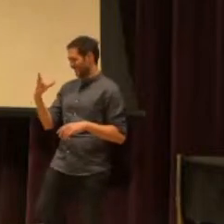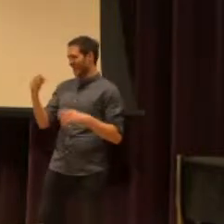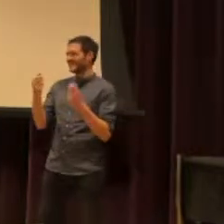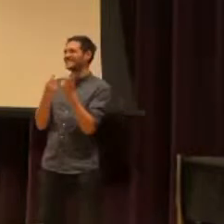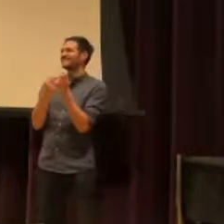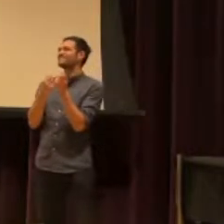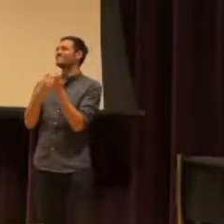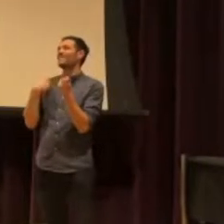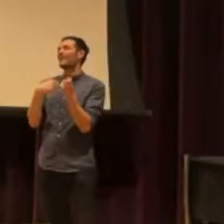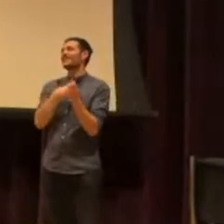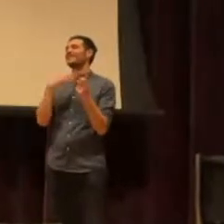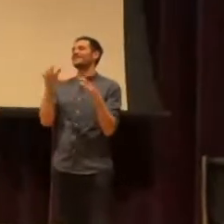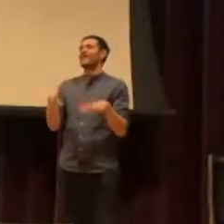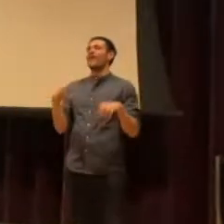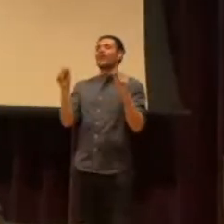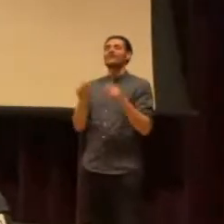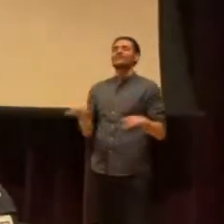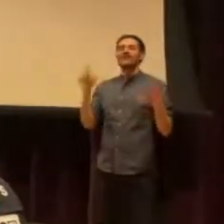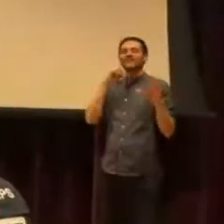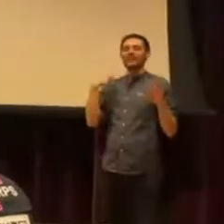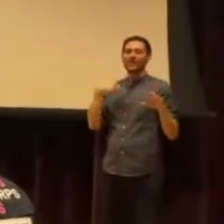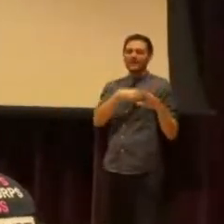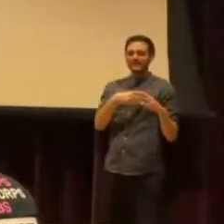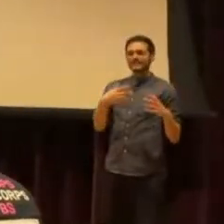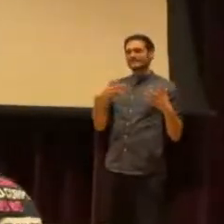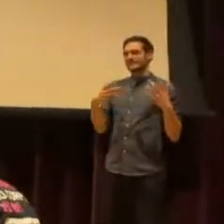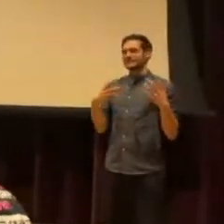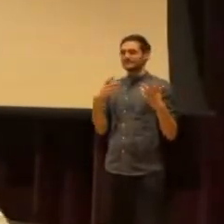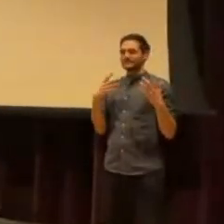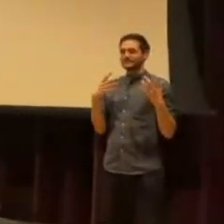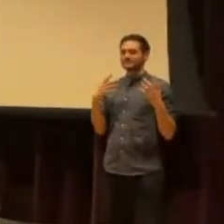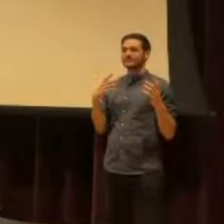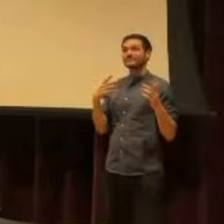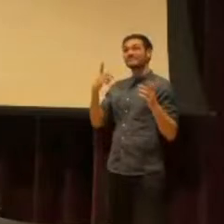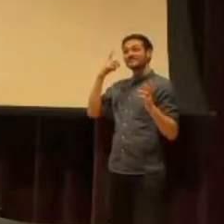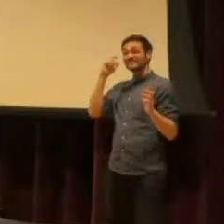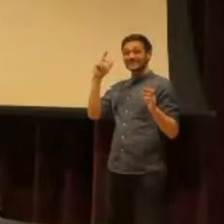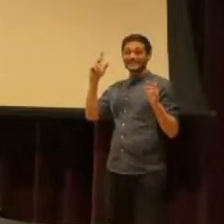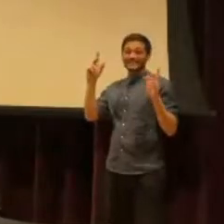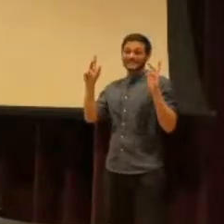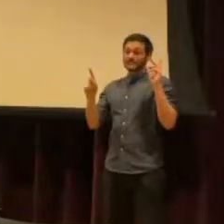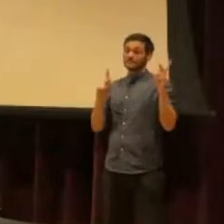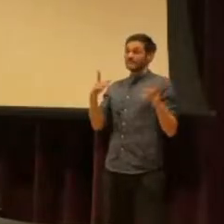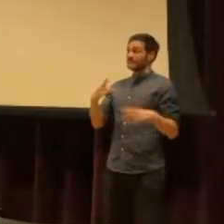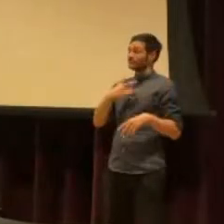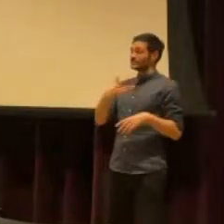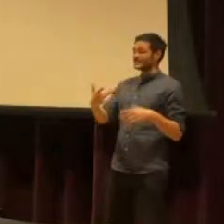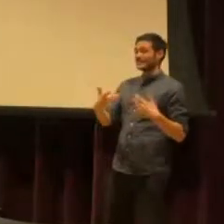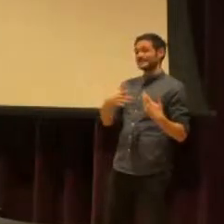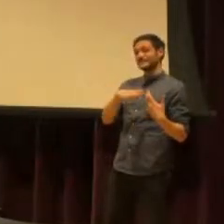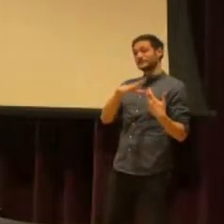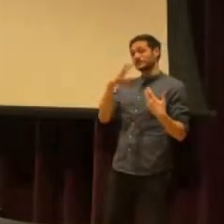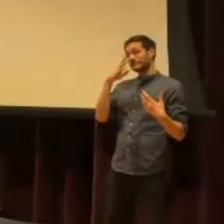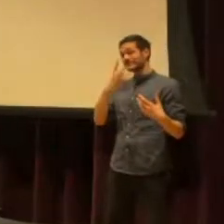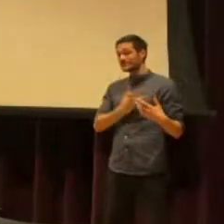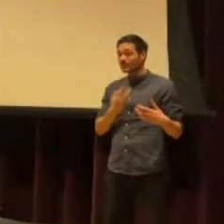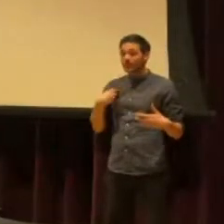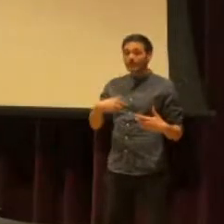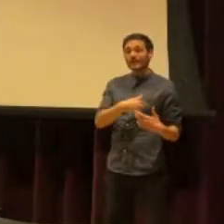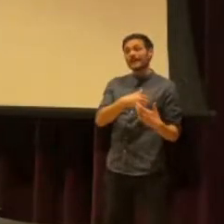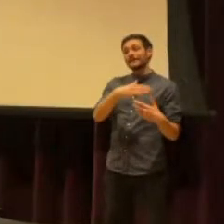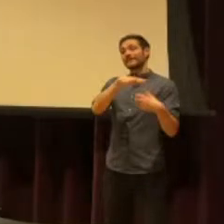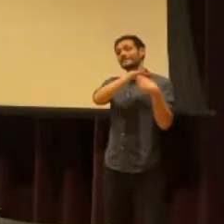we've often had our voices trampled over, talked over, muted. And especially